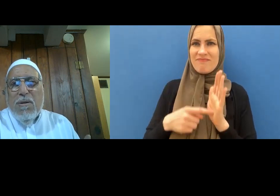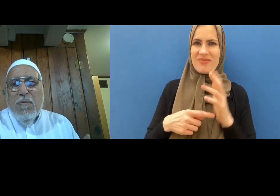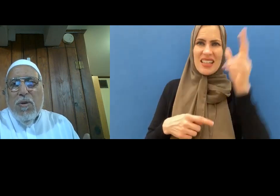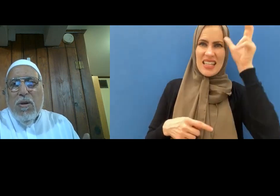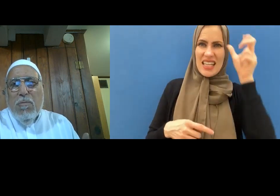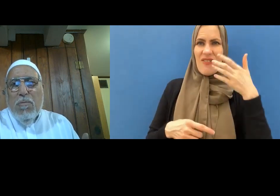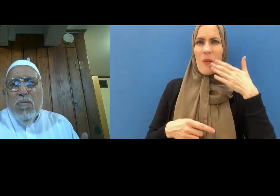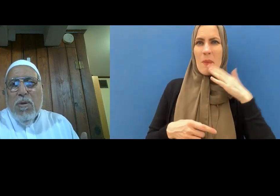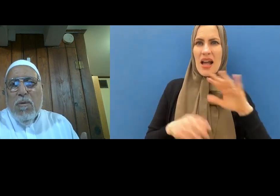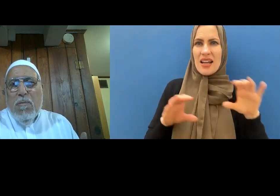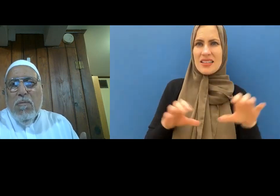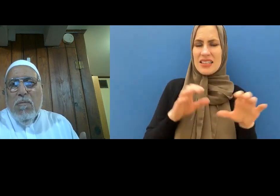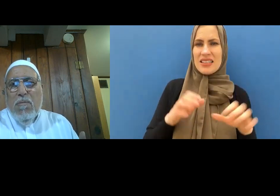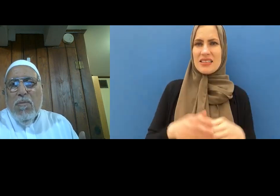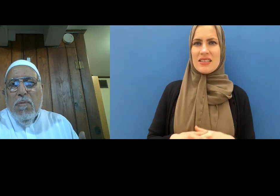deeds,